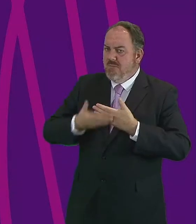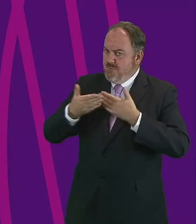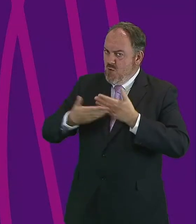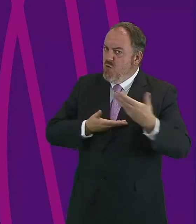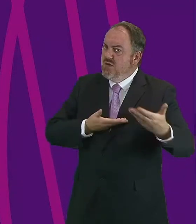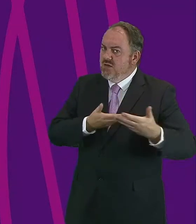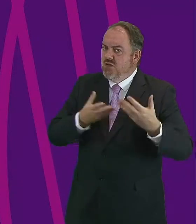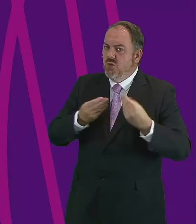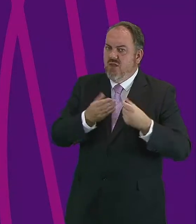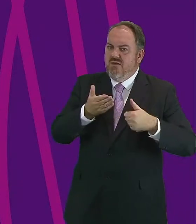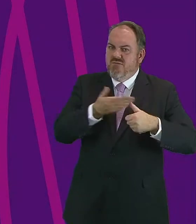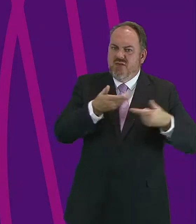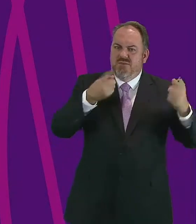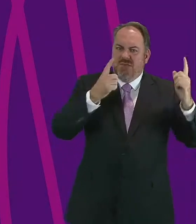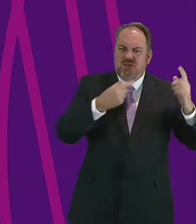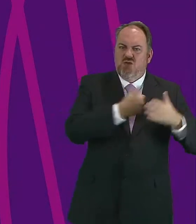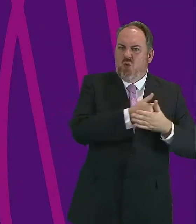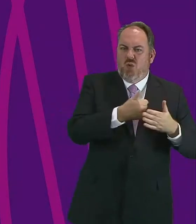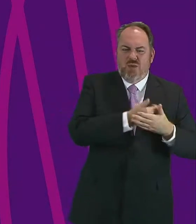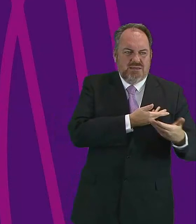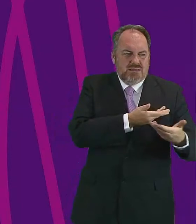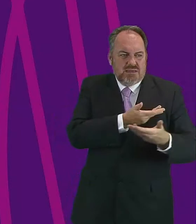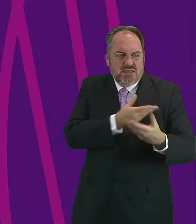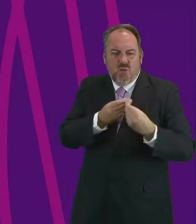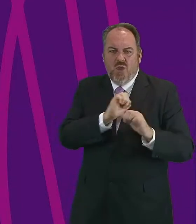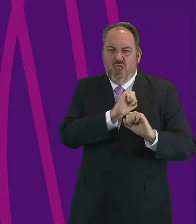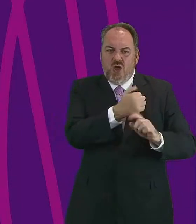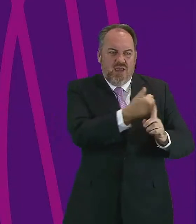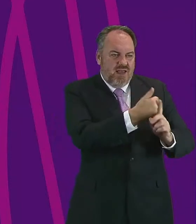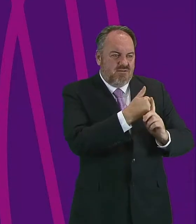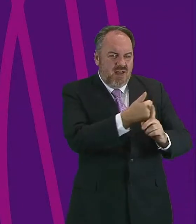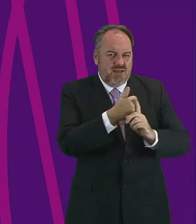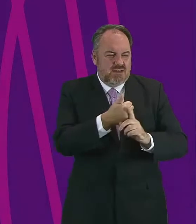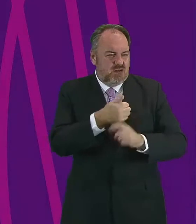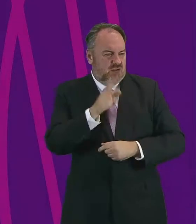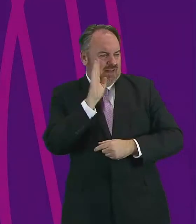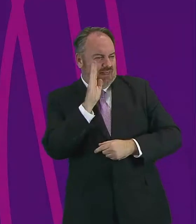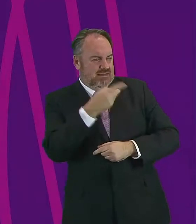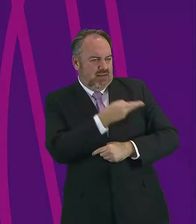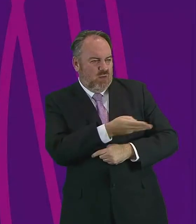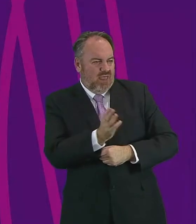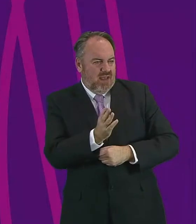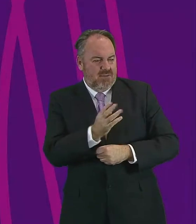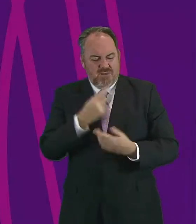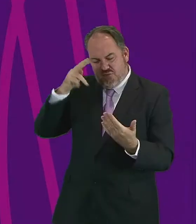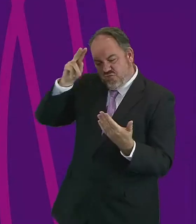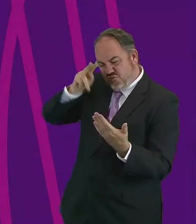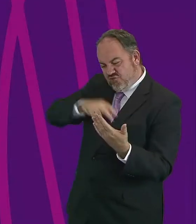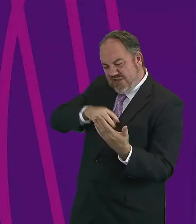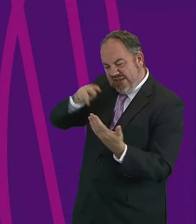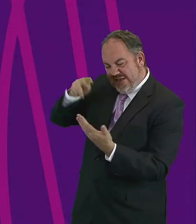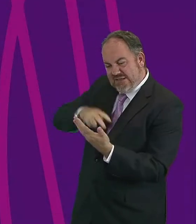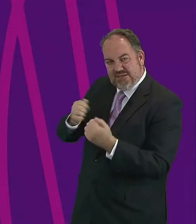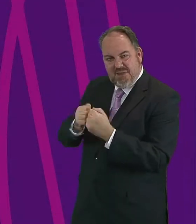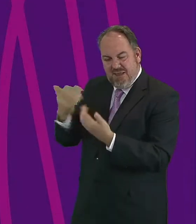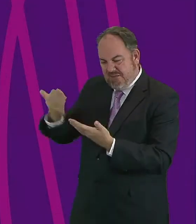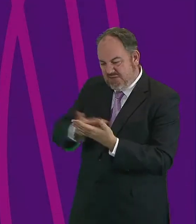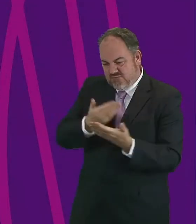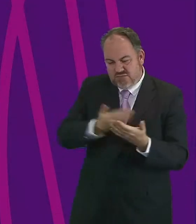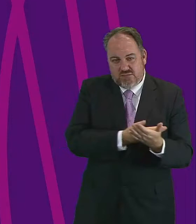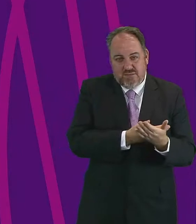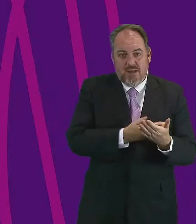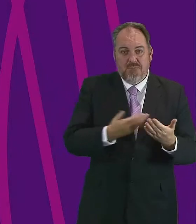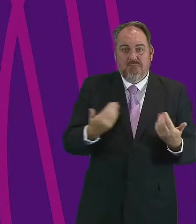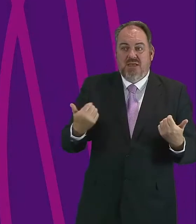Minister talks constantly to her advisers, reads, listens. We all do. But in the end, decisions have